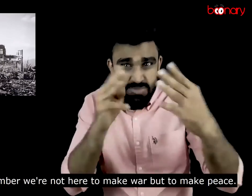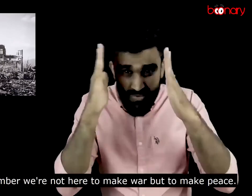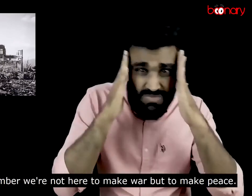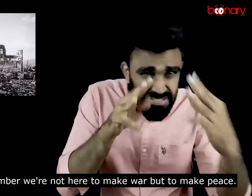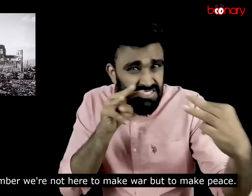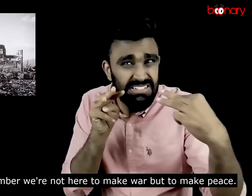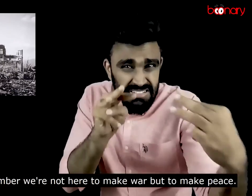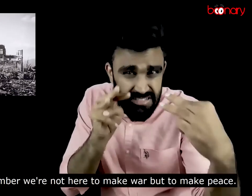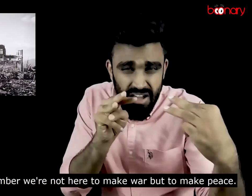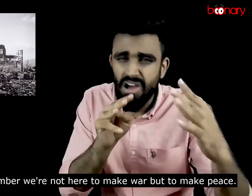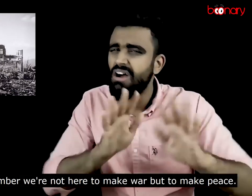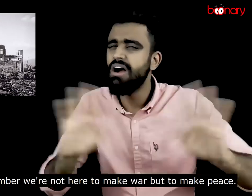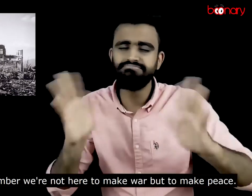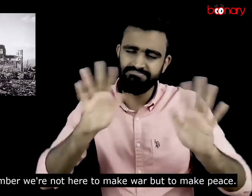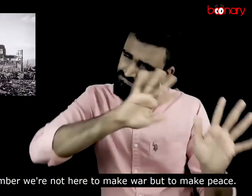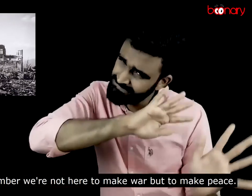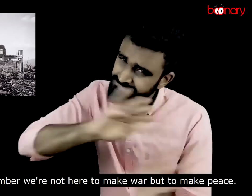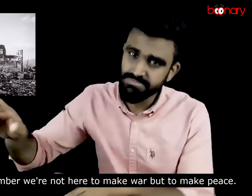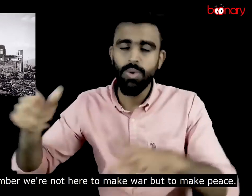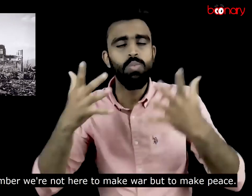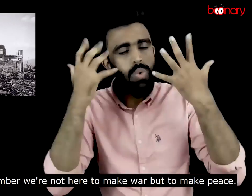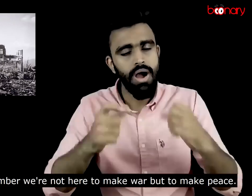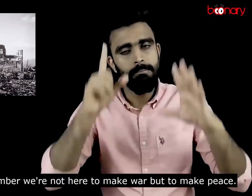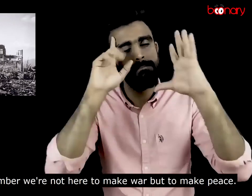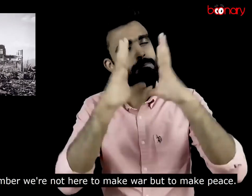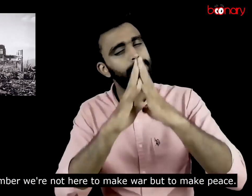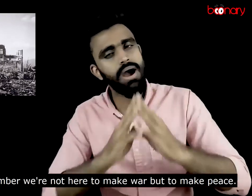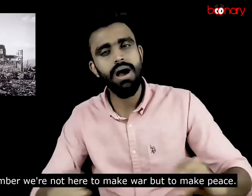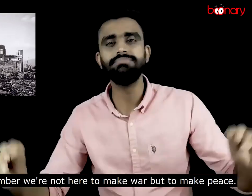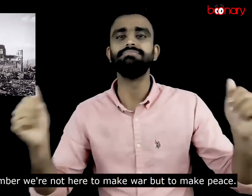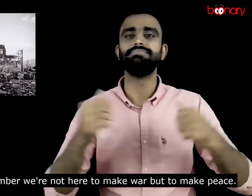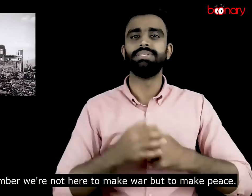Let's remember, we are not here to make war, but to make peace.